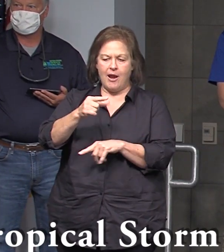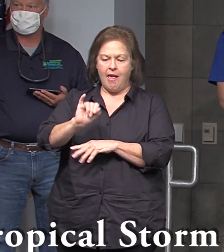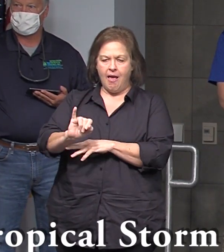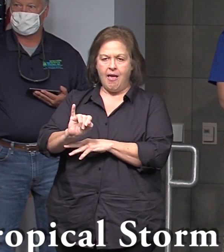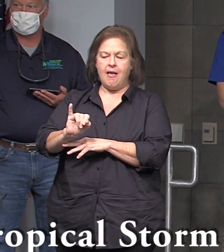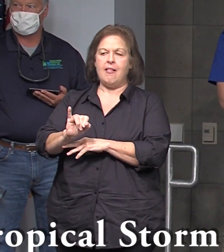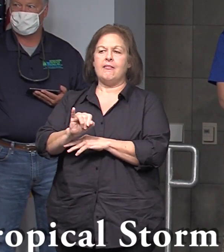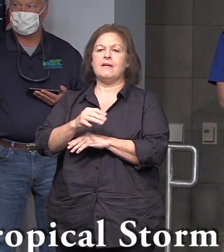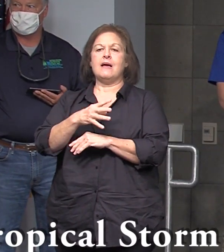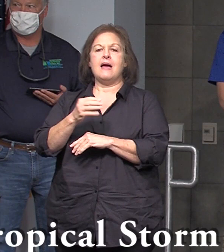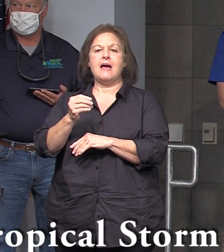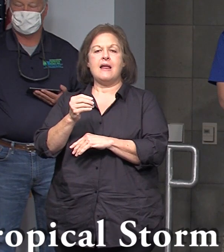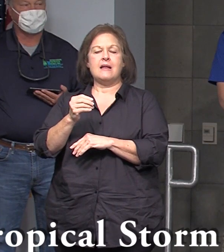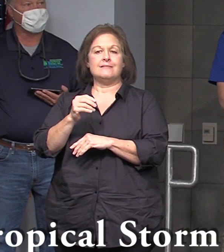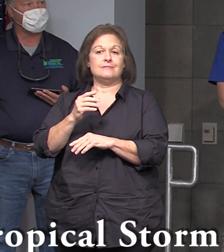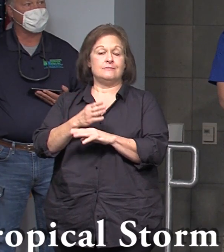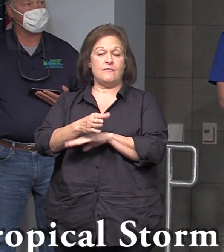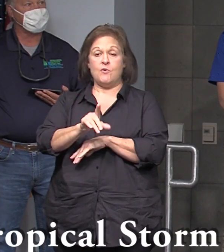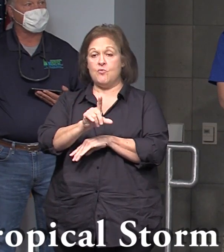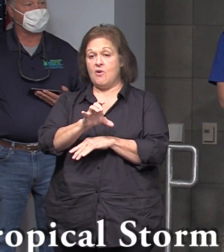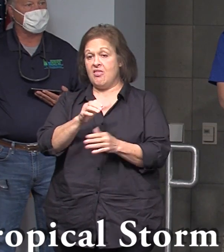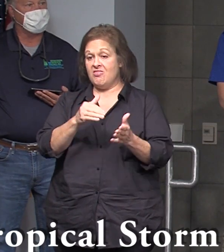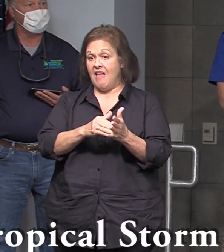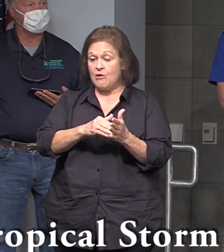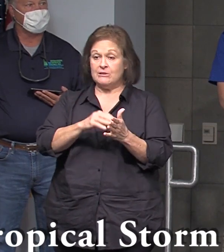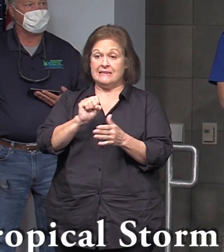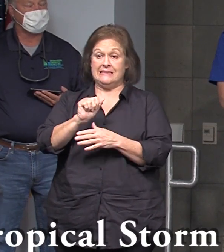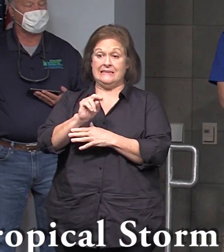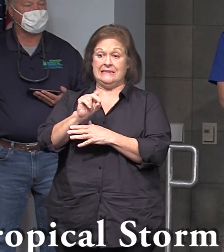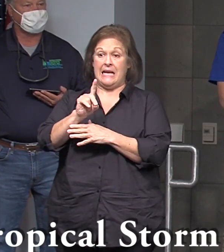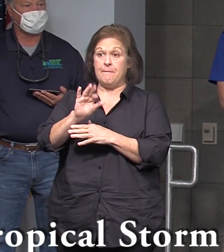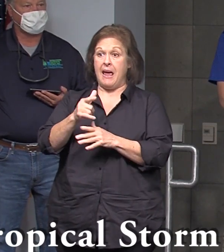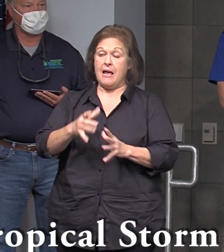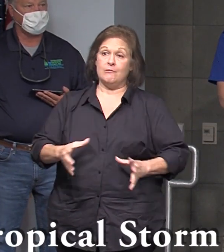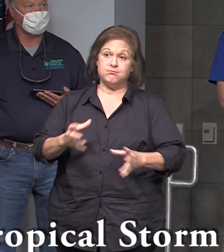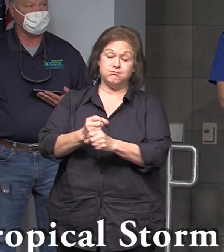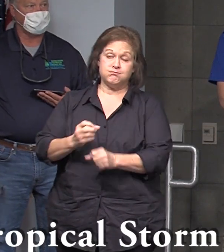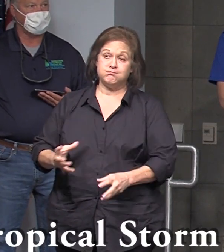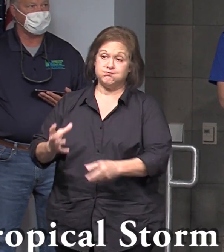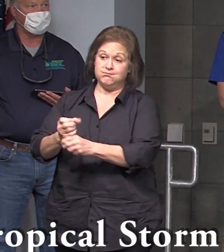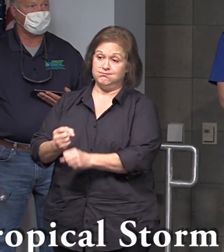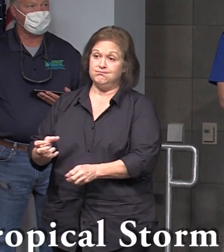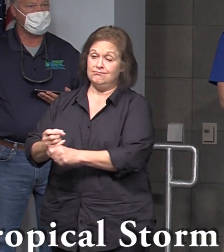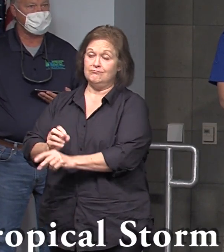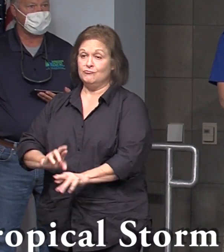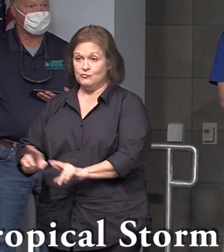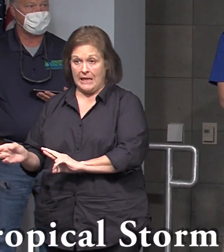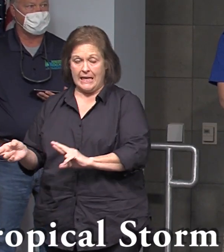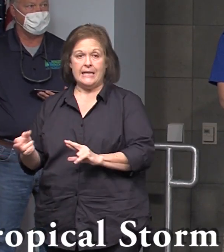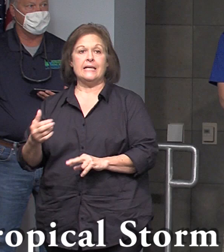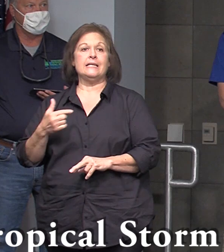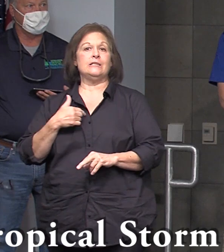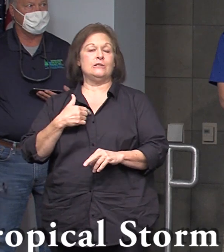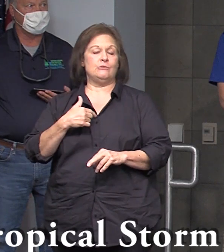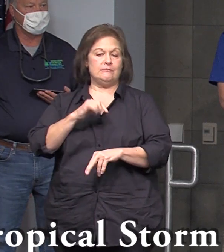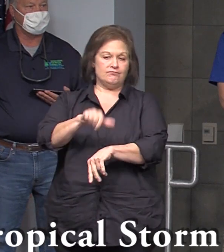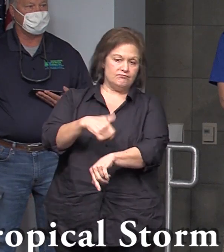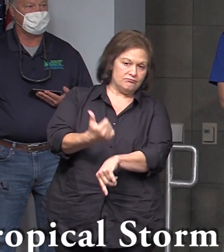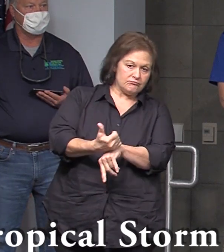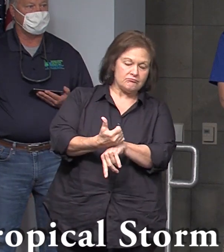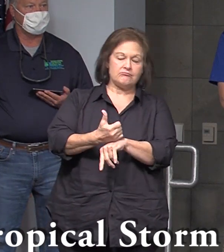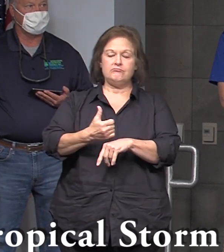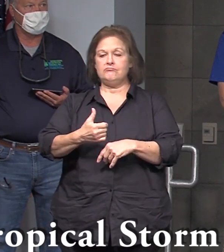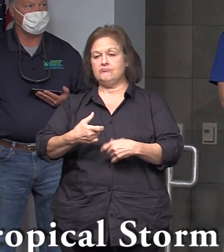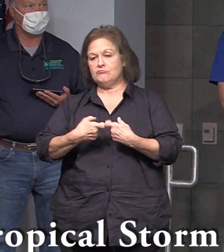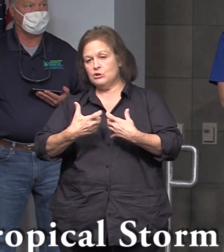Isle. There's over 100,000 sandbags between both those municipalities. We pushed extra generators and pumps